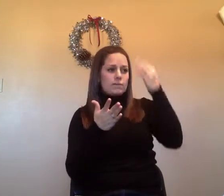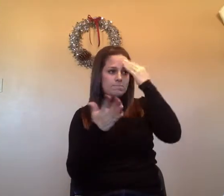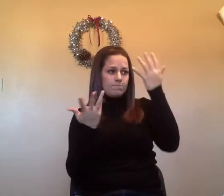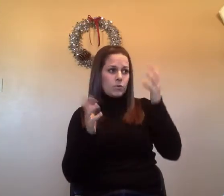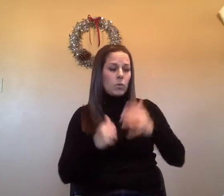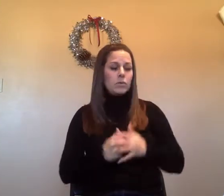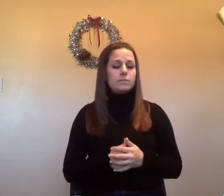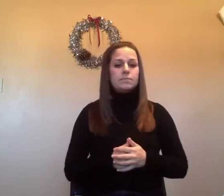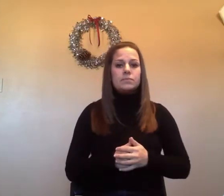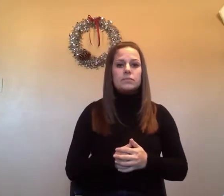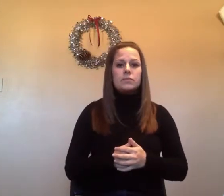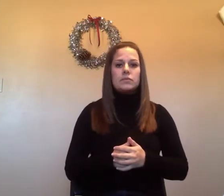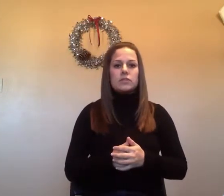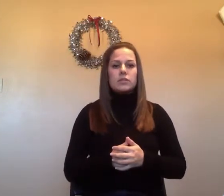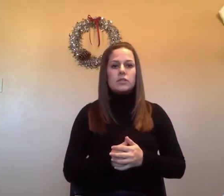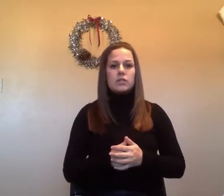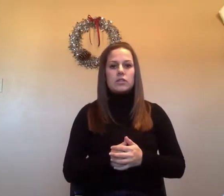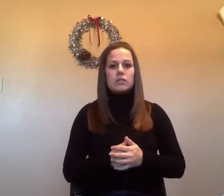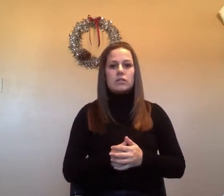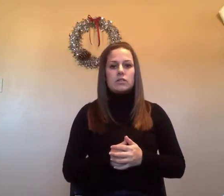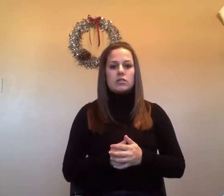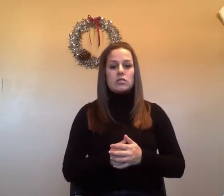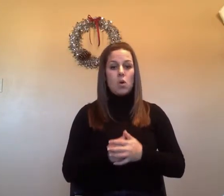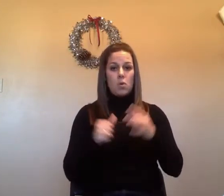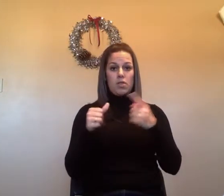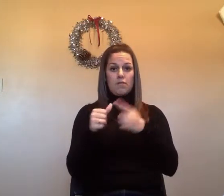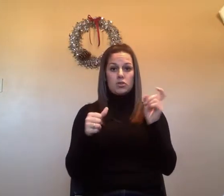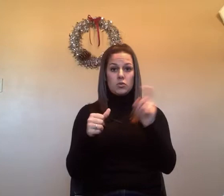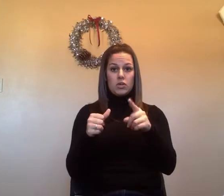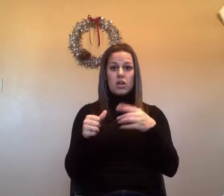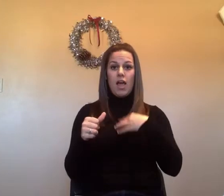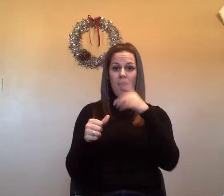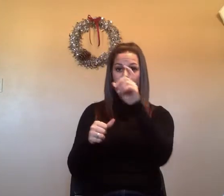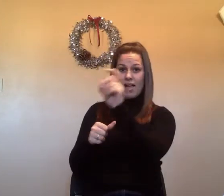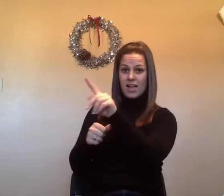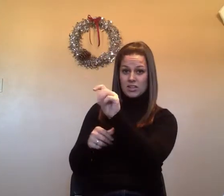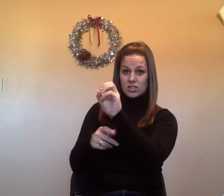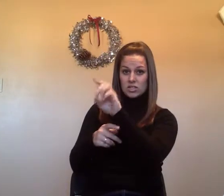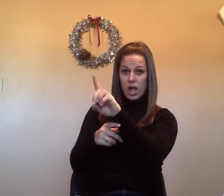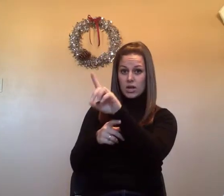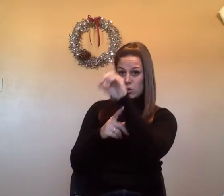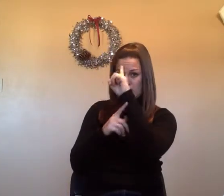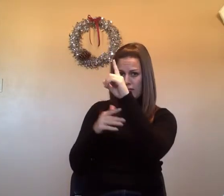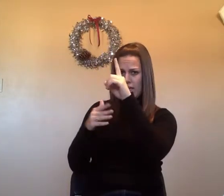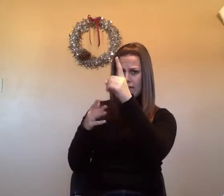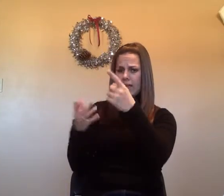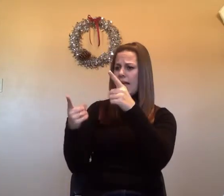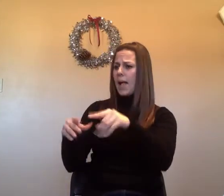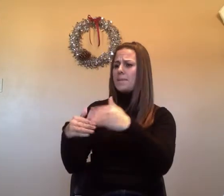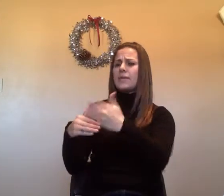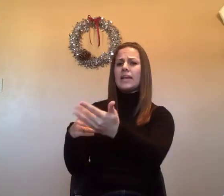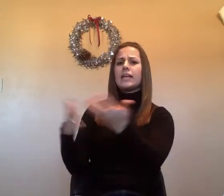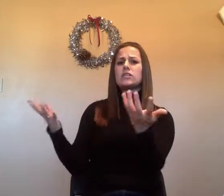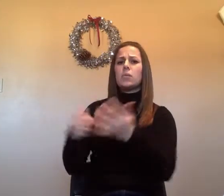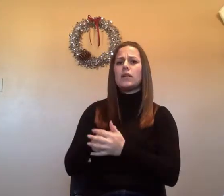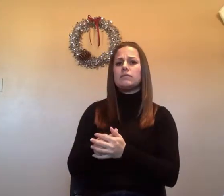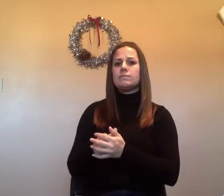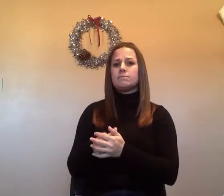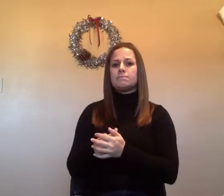Think about the question I just asked Jatan. I said, Jatan, what do you think is going to happen next? To Darius, can he answer that question? Does he know the answer